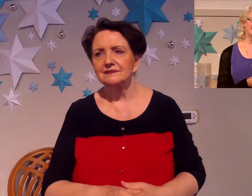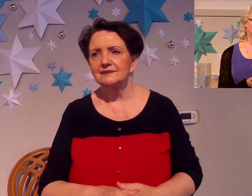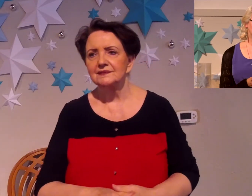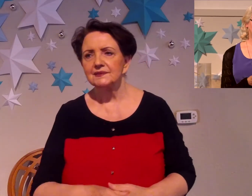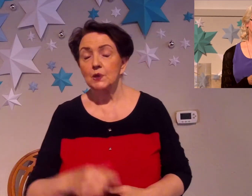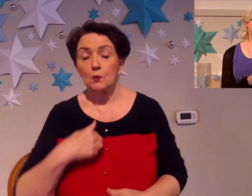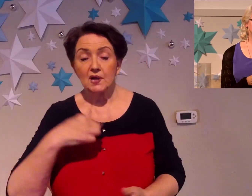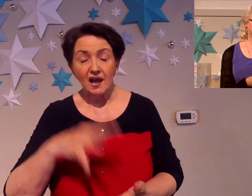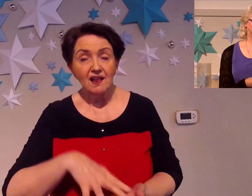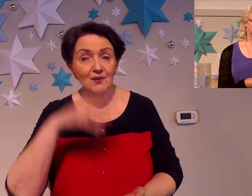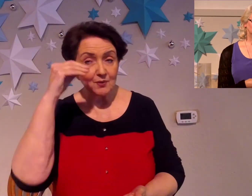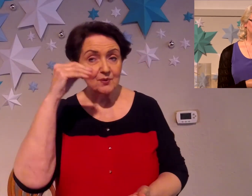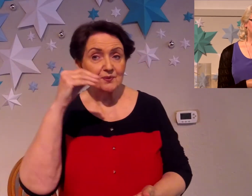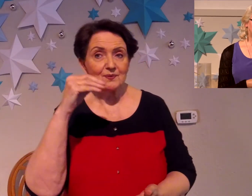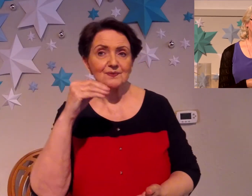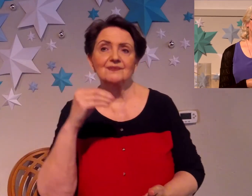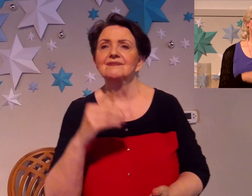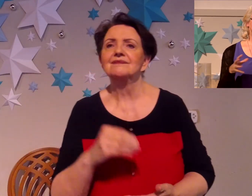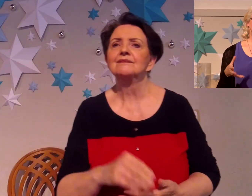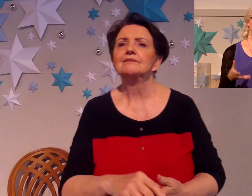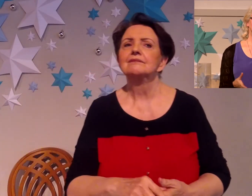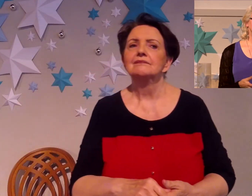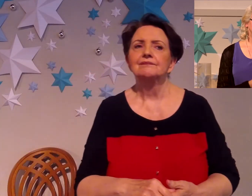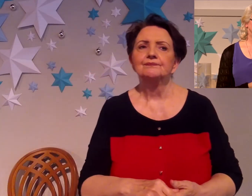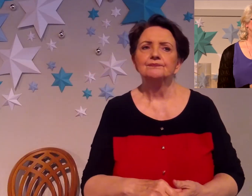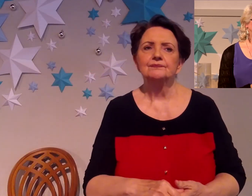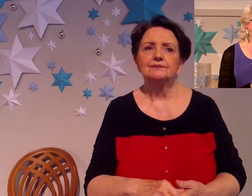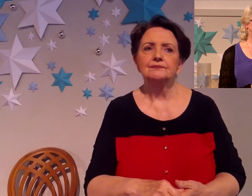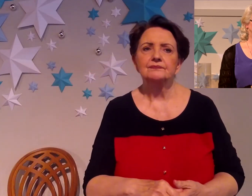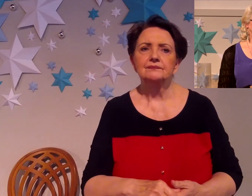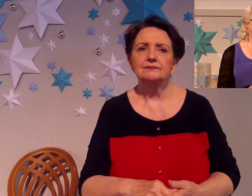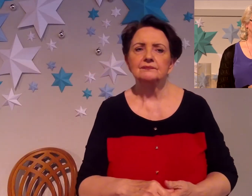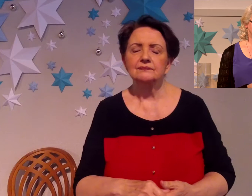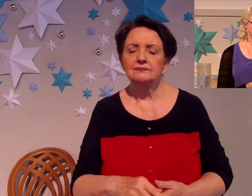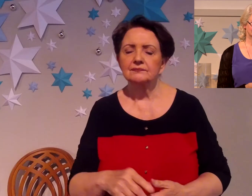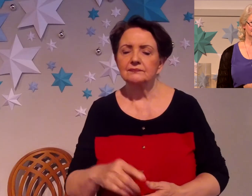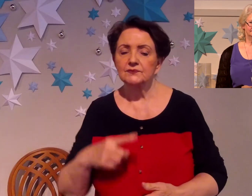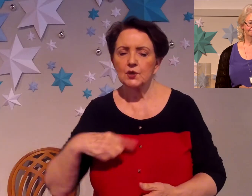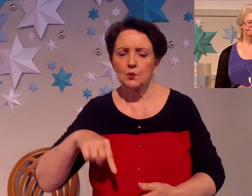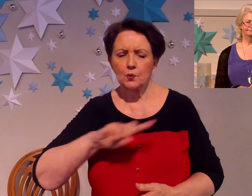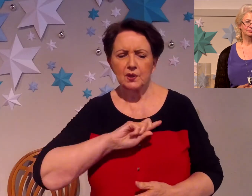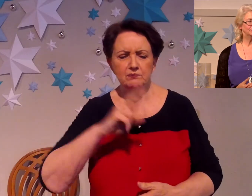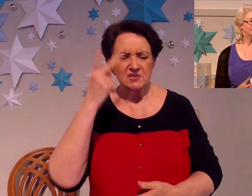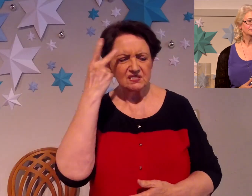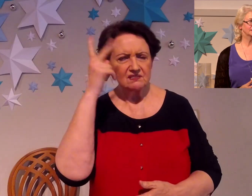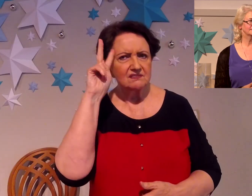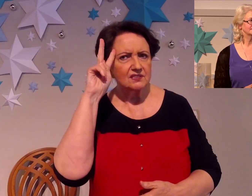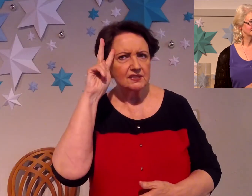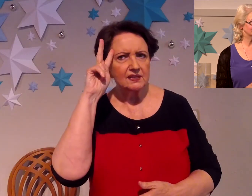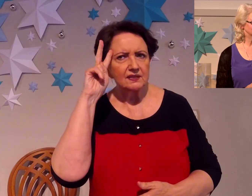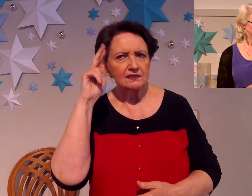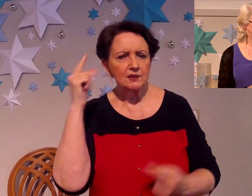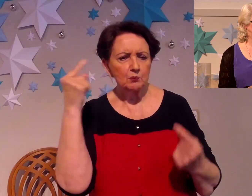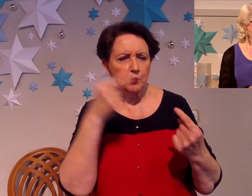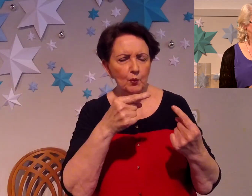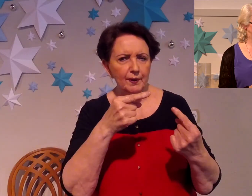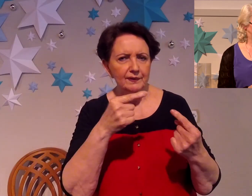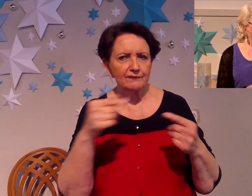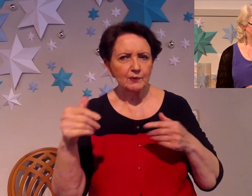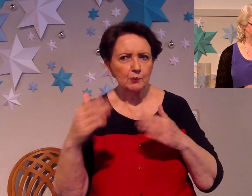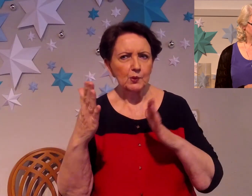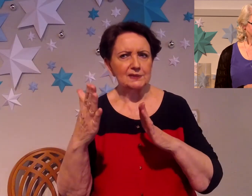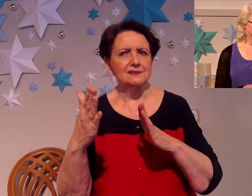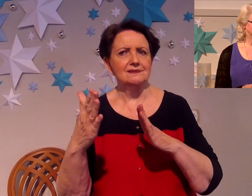all of that, right, is that we misunderstand the point of the presents. The point of the presents isn't to show